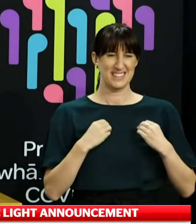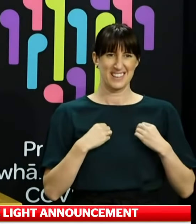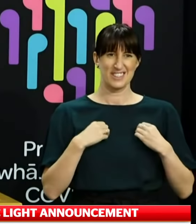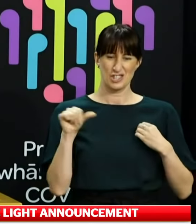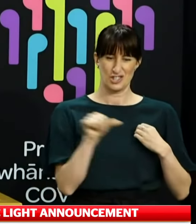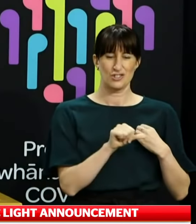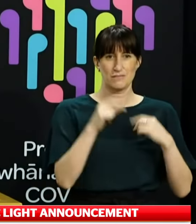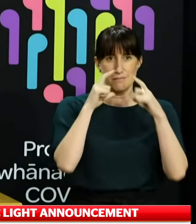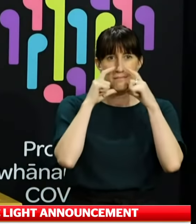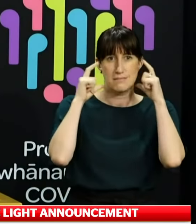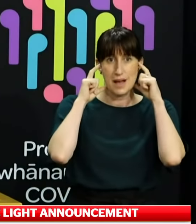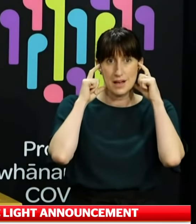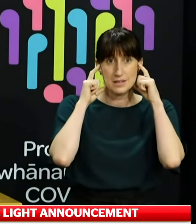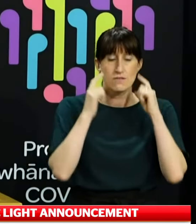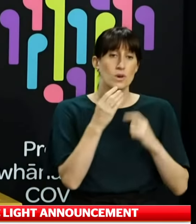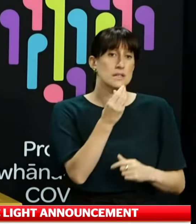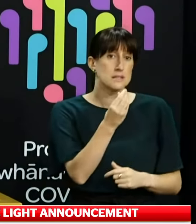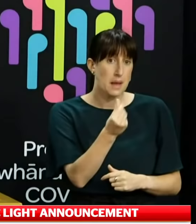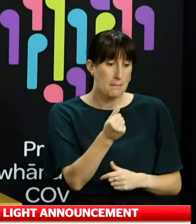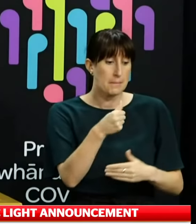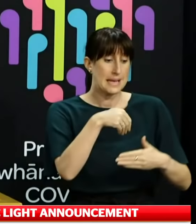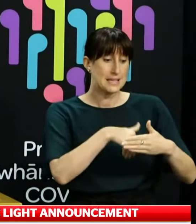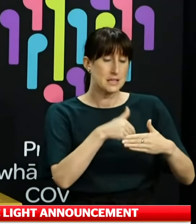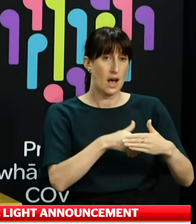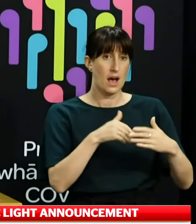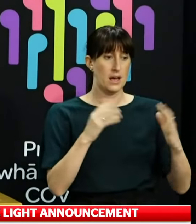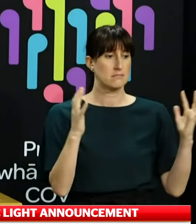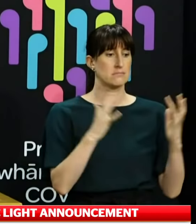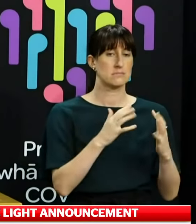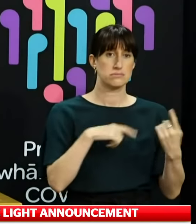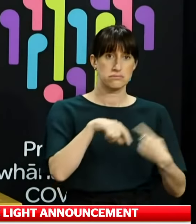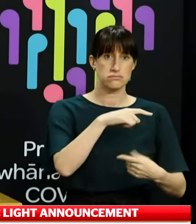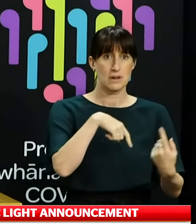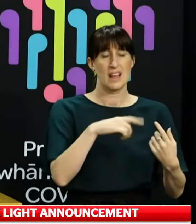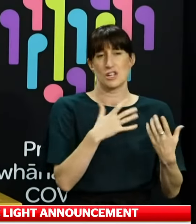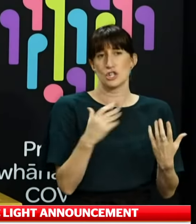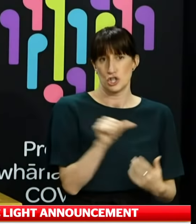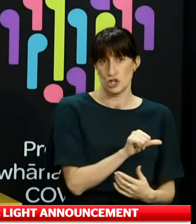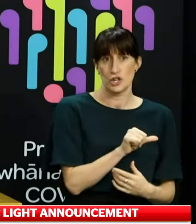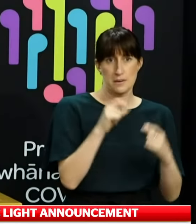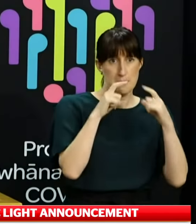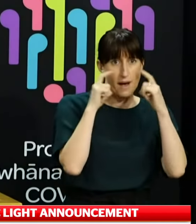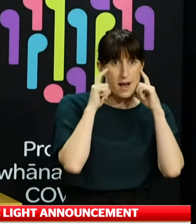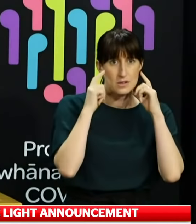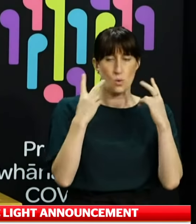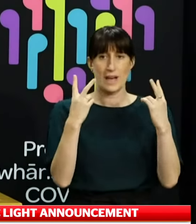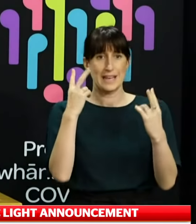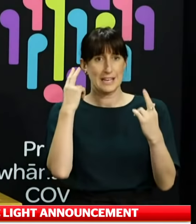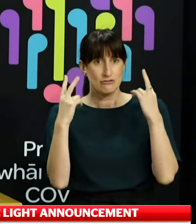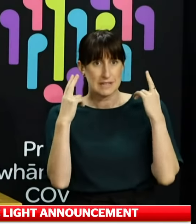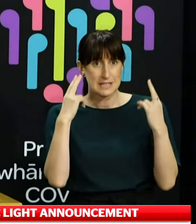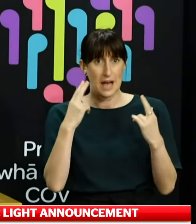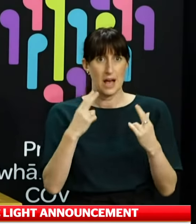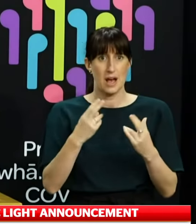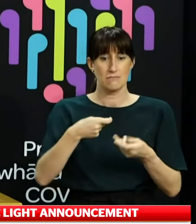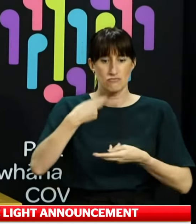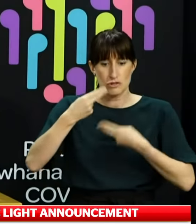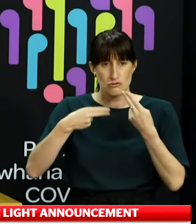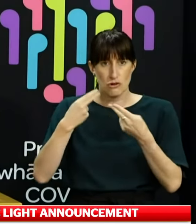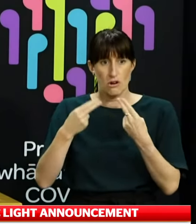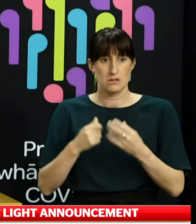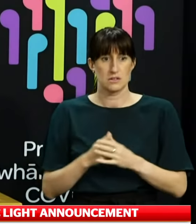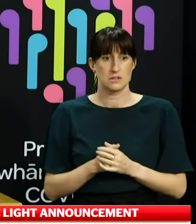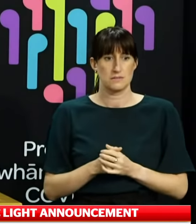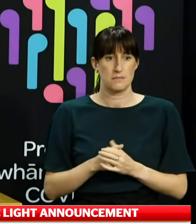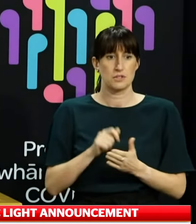are still required at some gatherings and events, close proximity businesses like hairdressers and food and drink businesses. At schools,